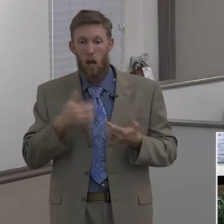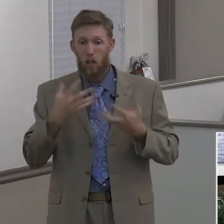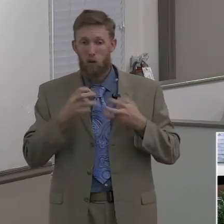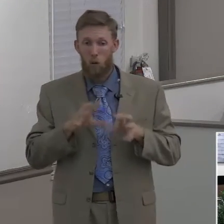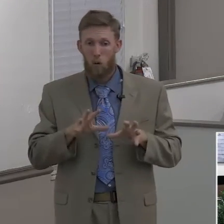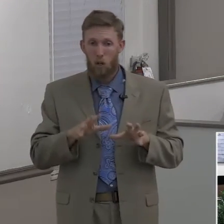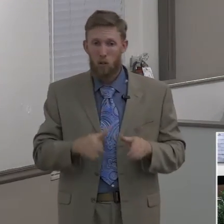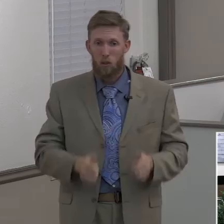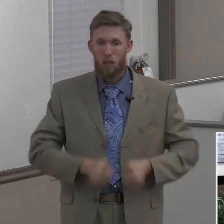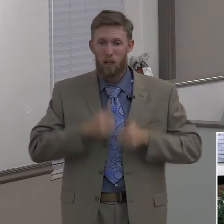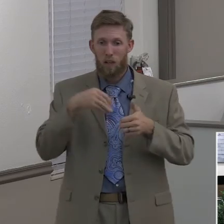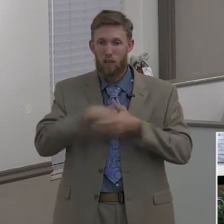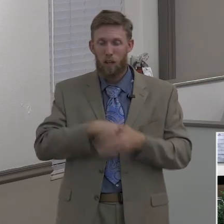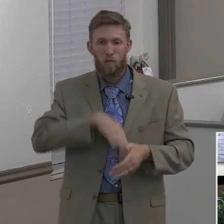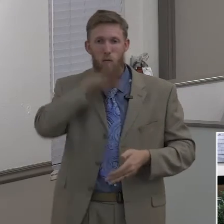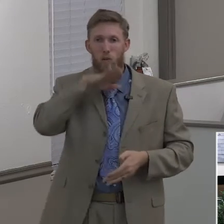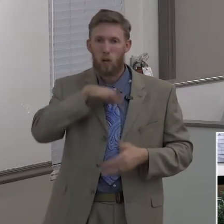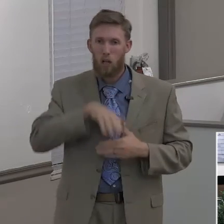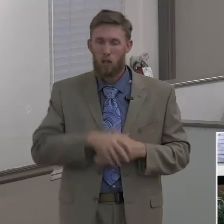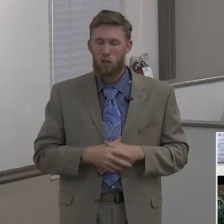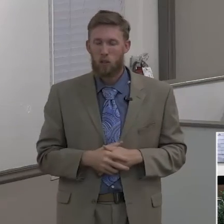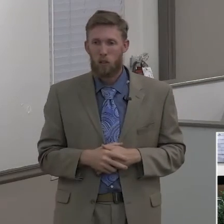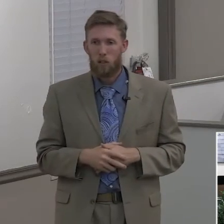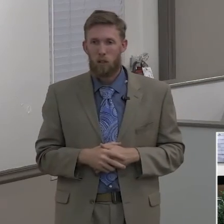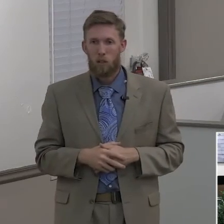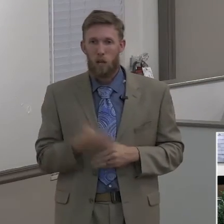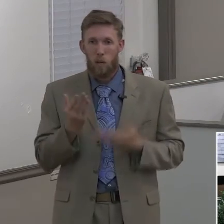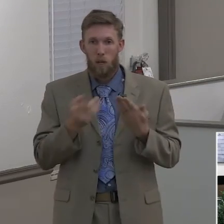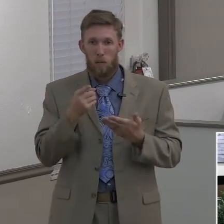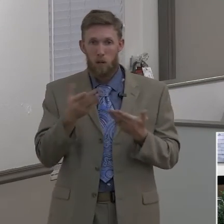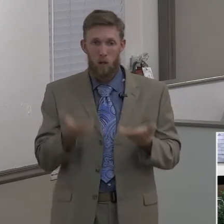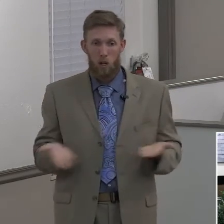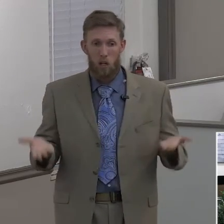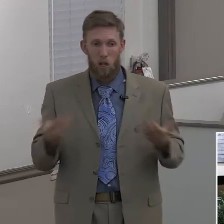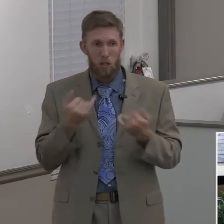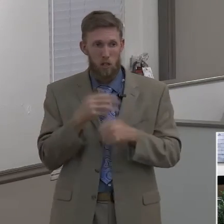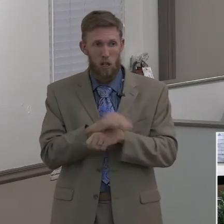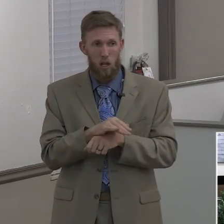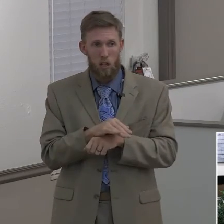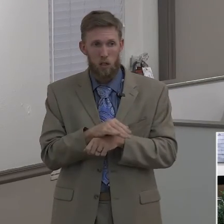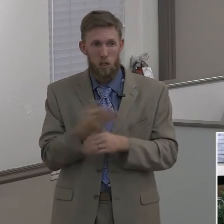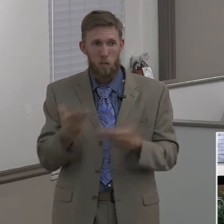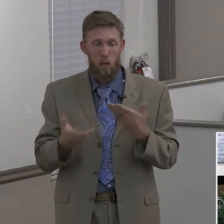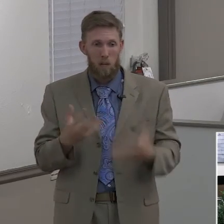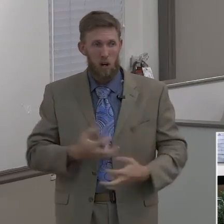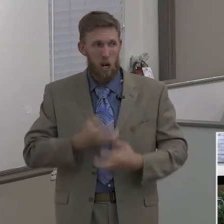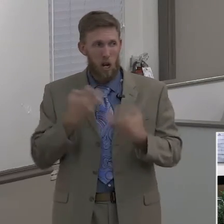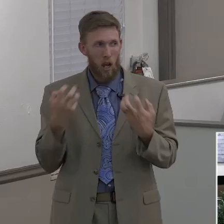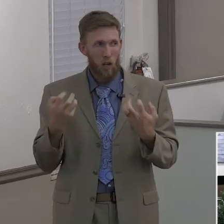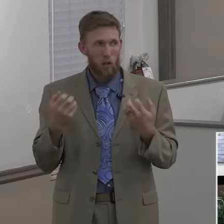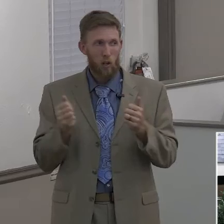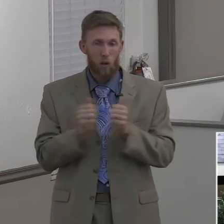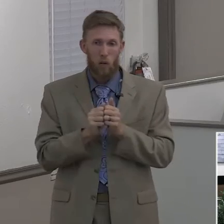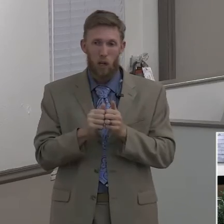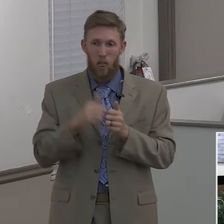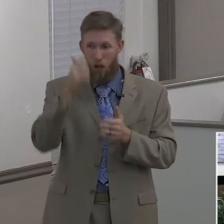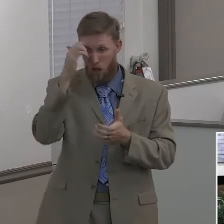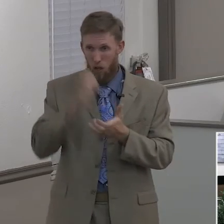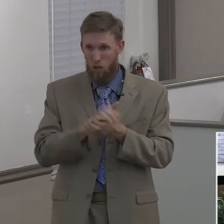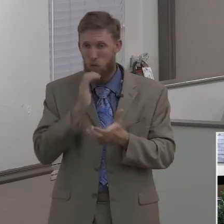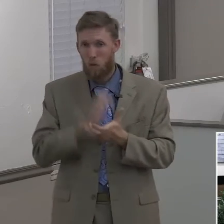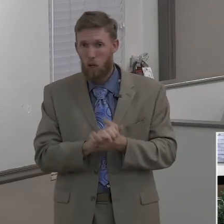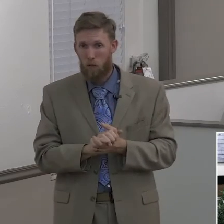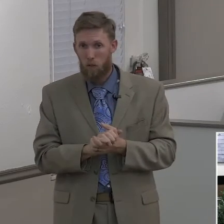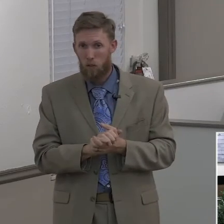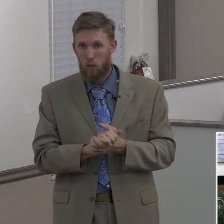Amen? So why not? Maybe you're here tonight and you're angry at husband, you know. Maybe, you know, and I don't know anybody